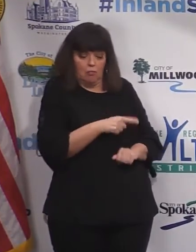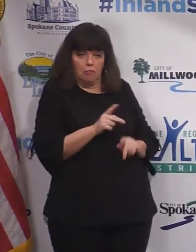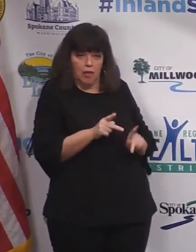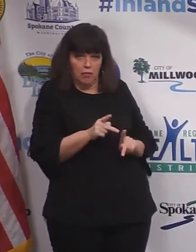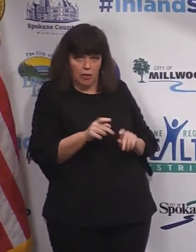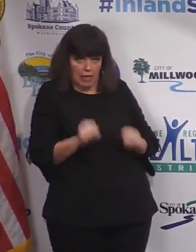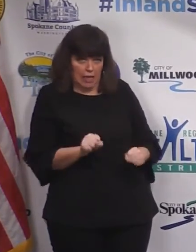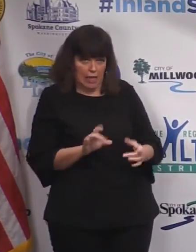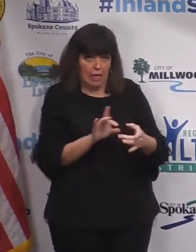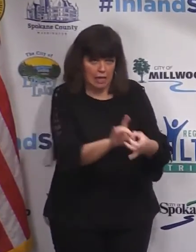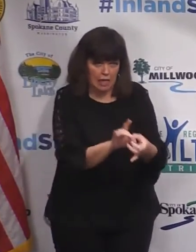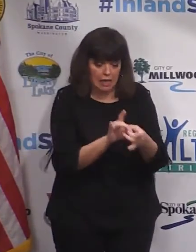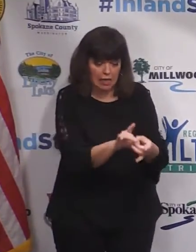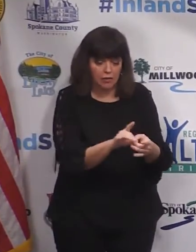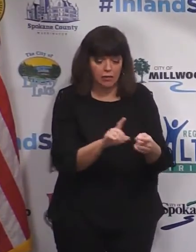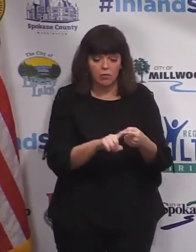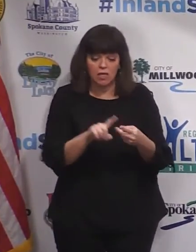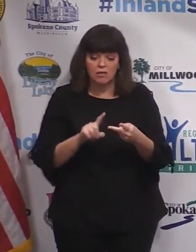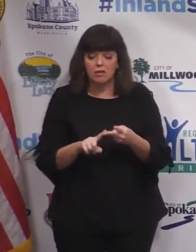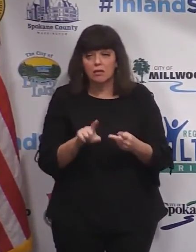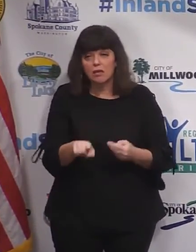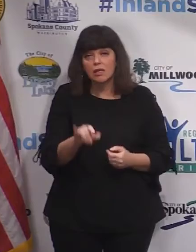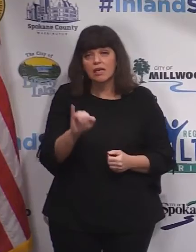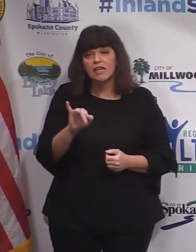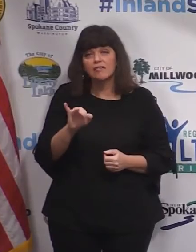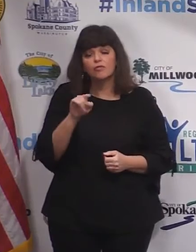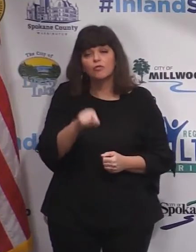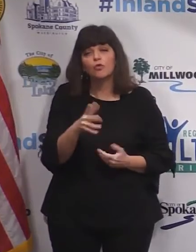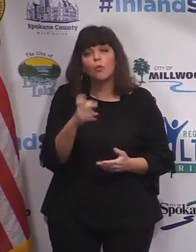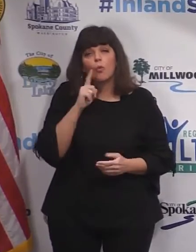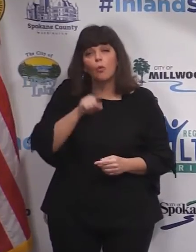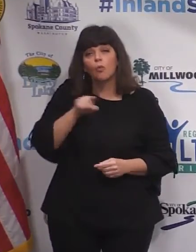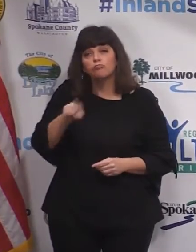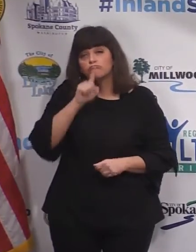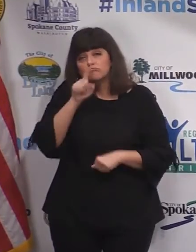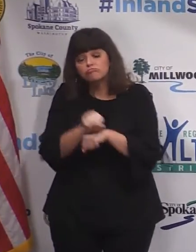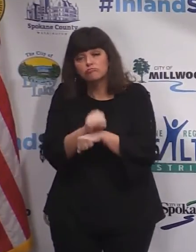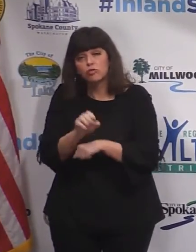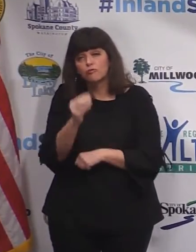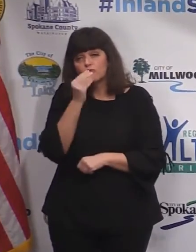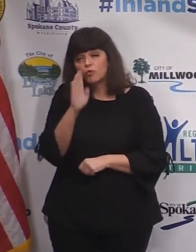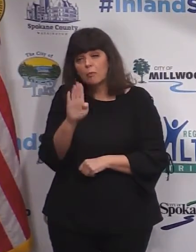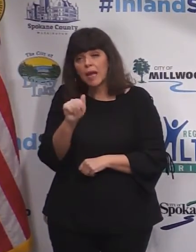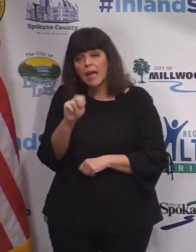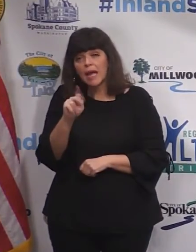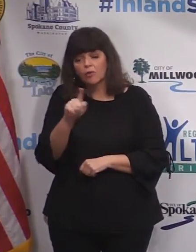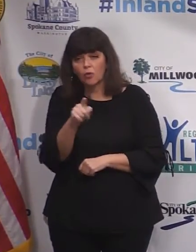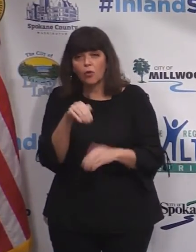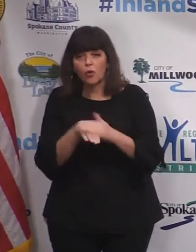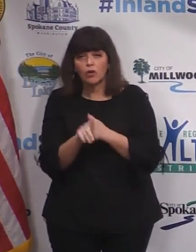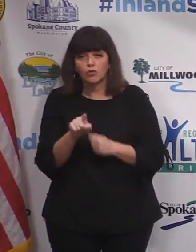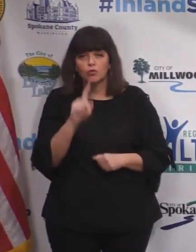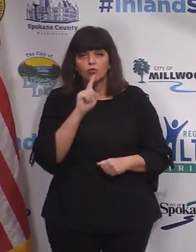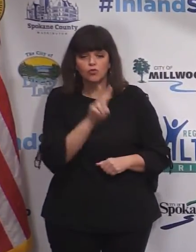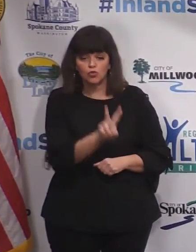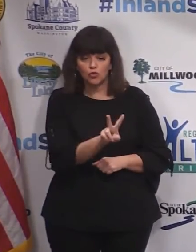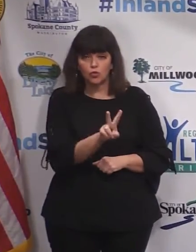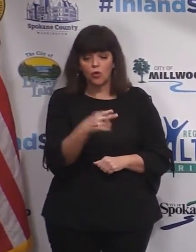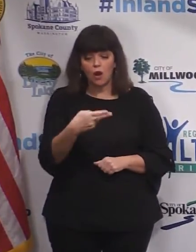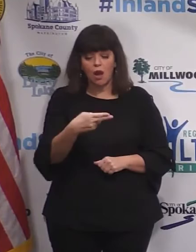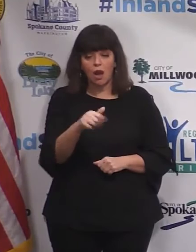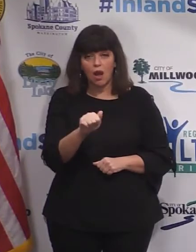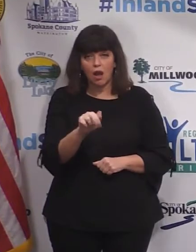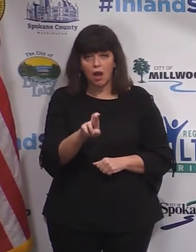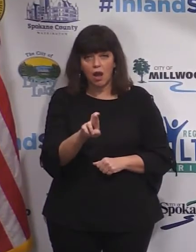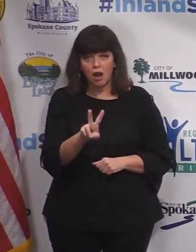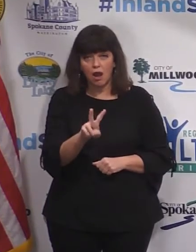seeking assistance at a pantry site, I want to encourage you to visit 2-harvest.org. Click on